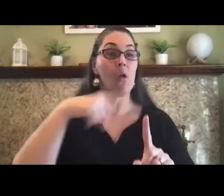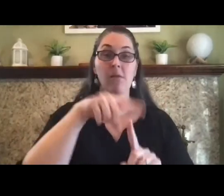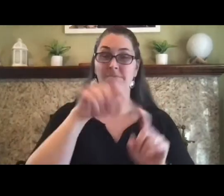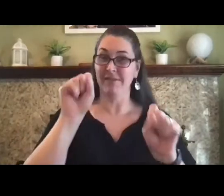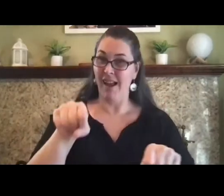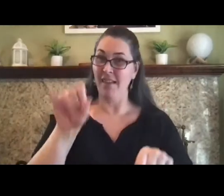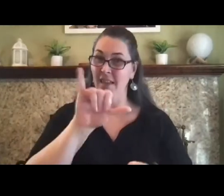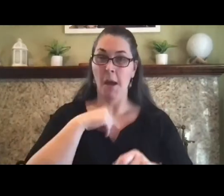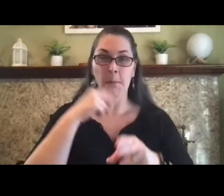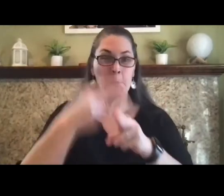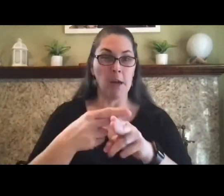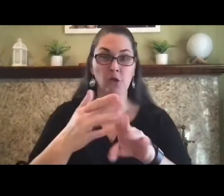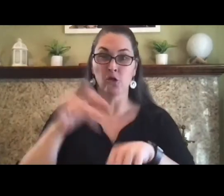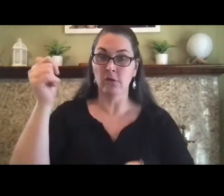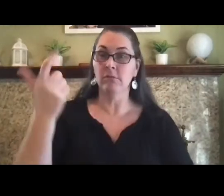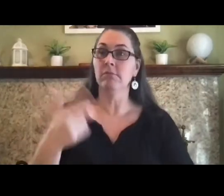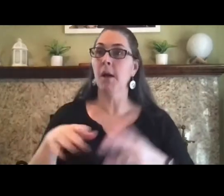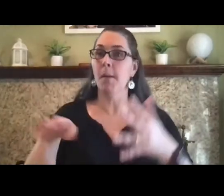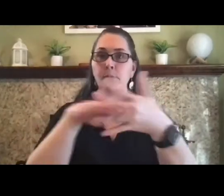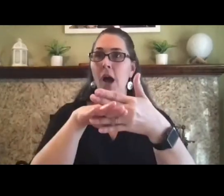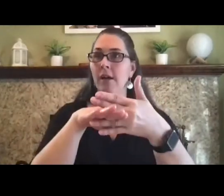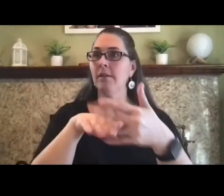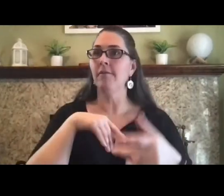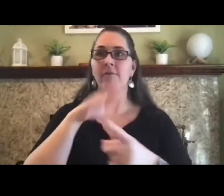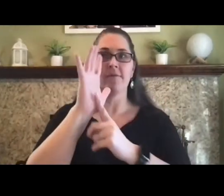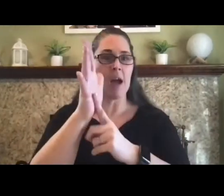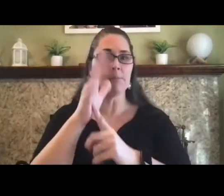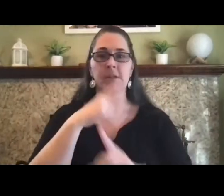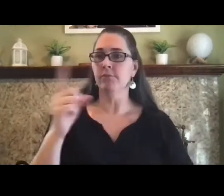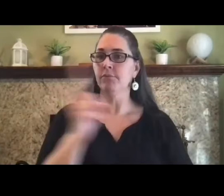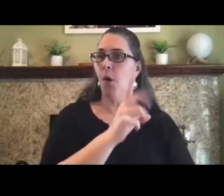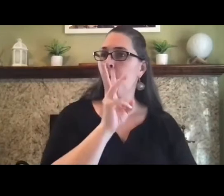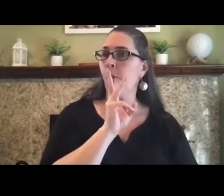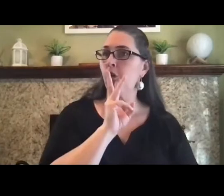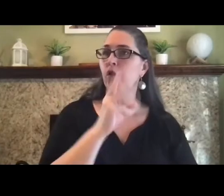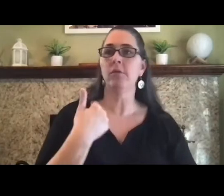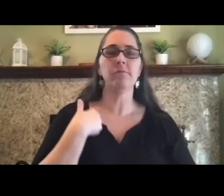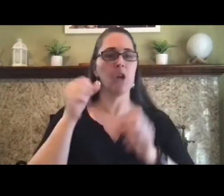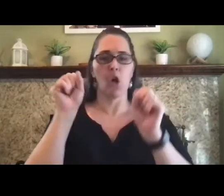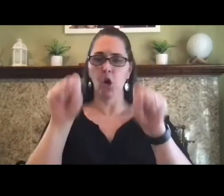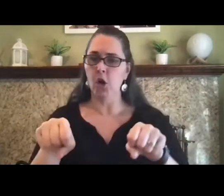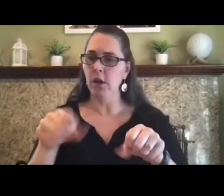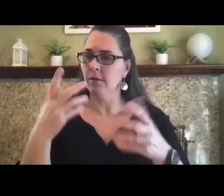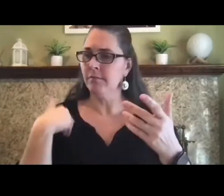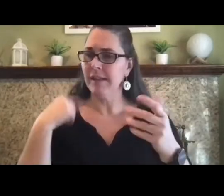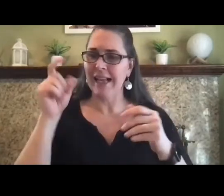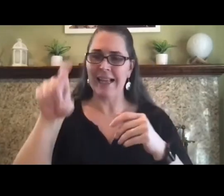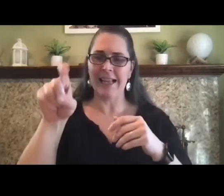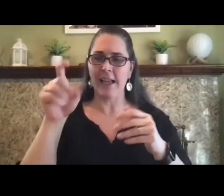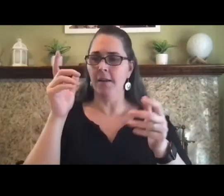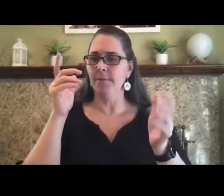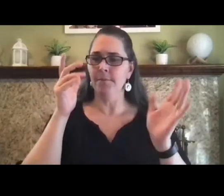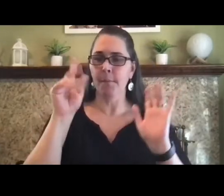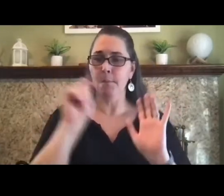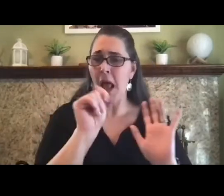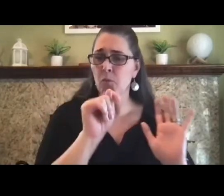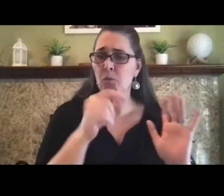Coping skills depend on the situation. As mentioned earlier, it could be taking a 5-minute break and getting a drink of water,